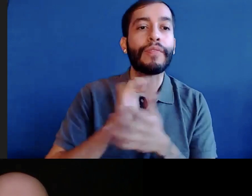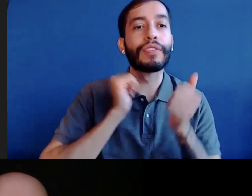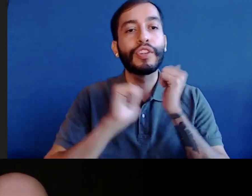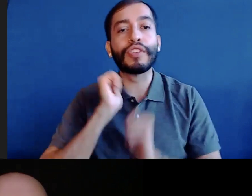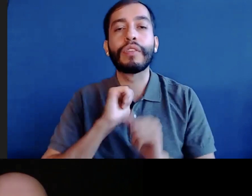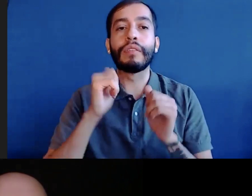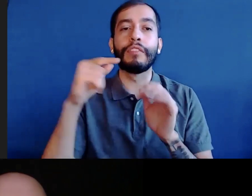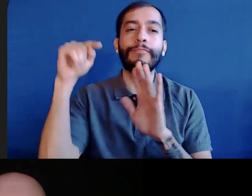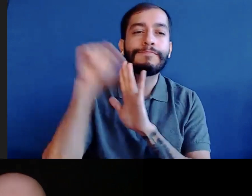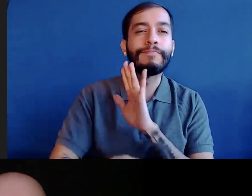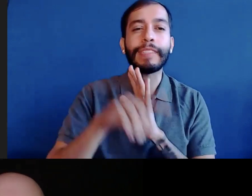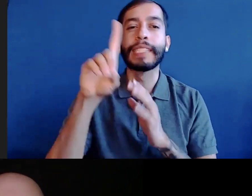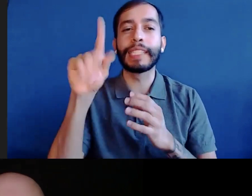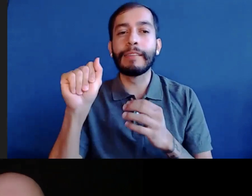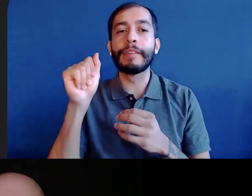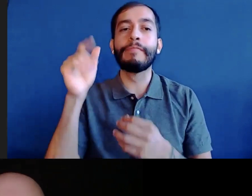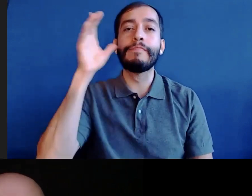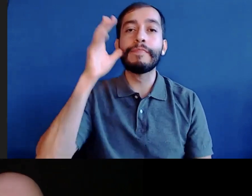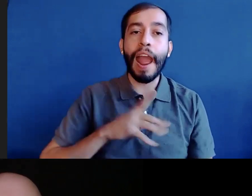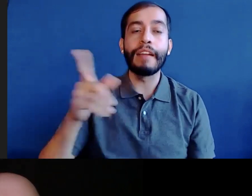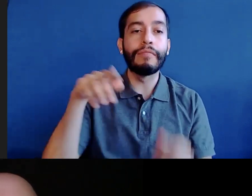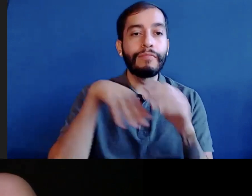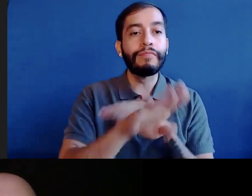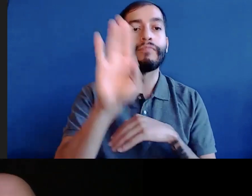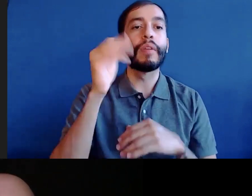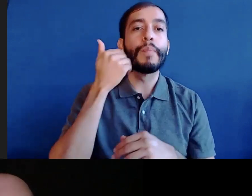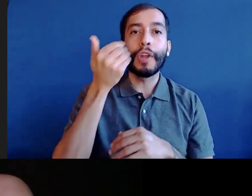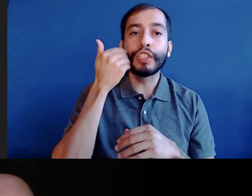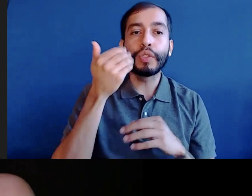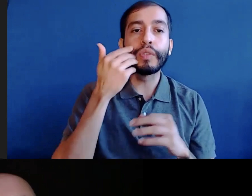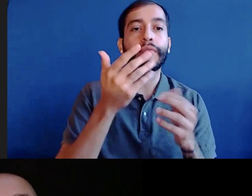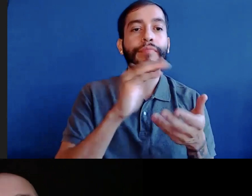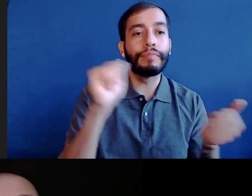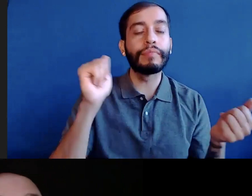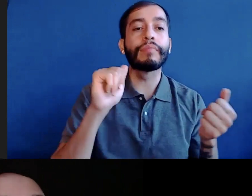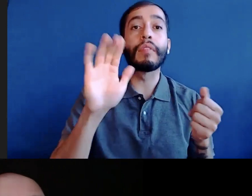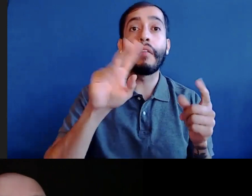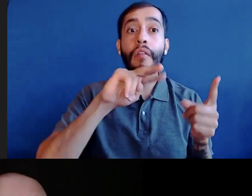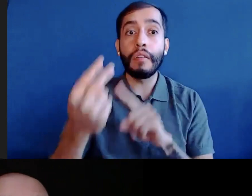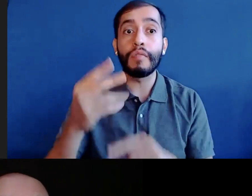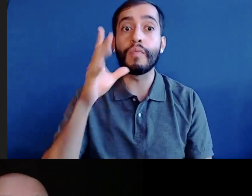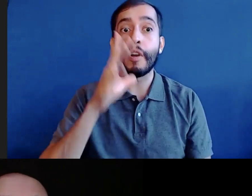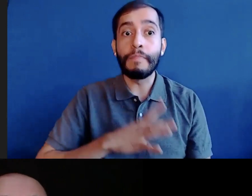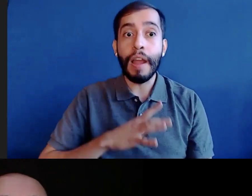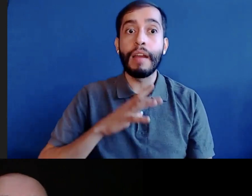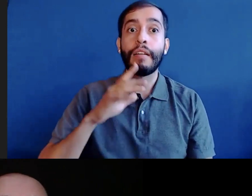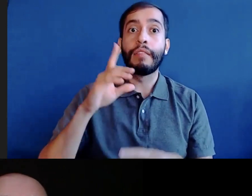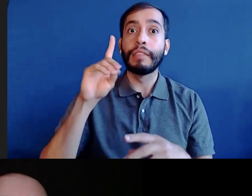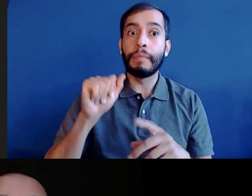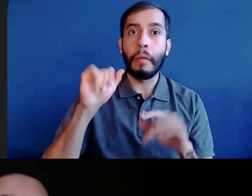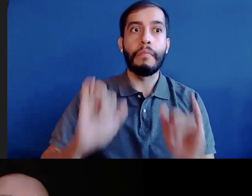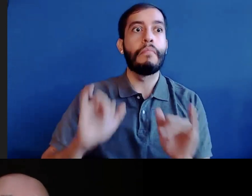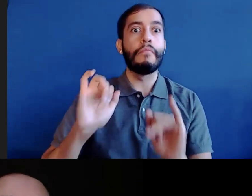thought it was a tremendous piece of work. I really do. For me, next is because of COVID,